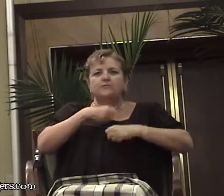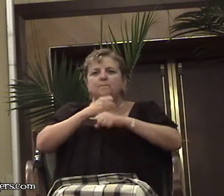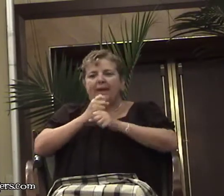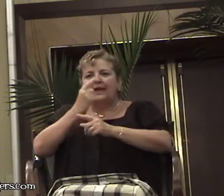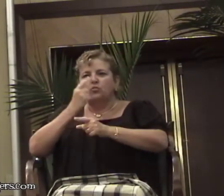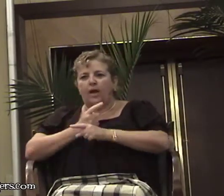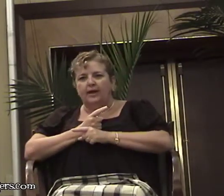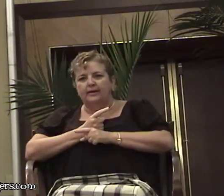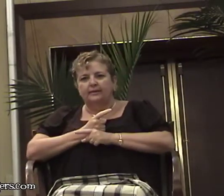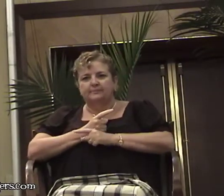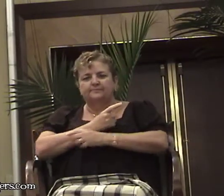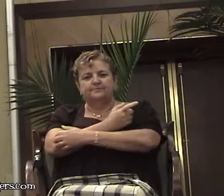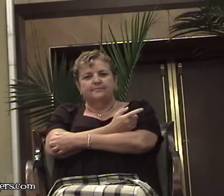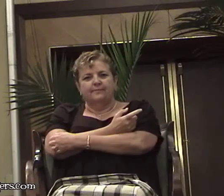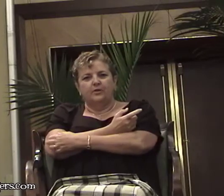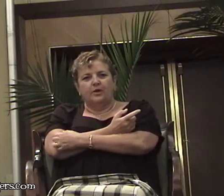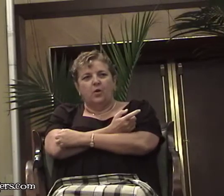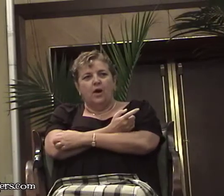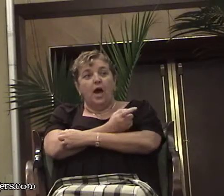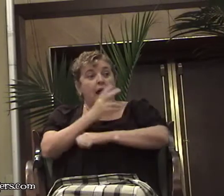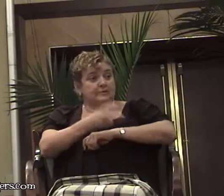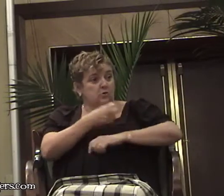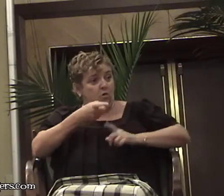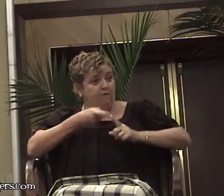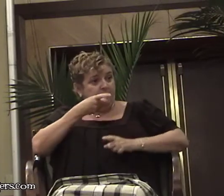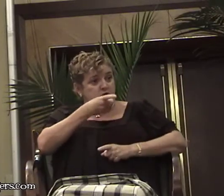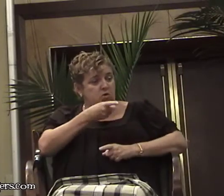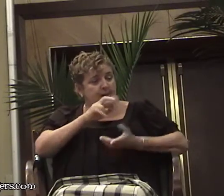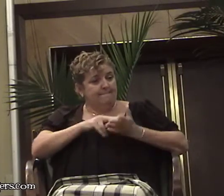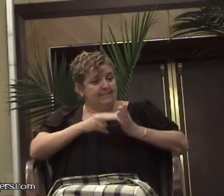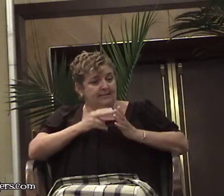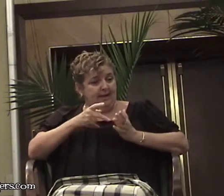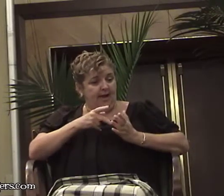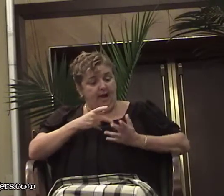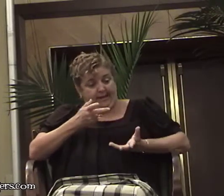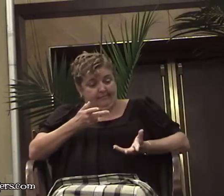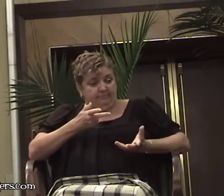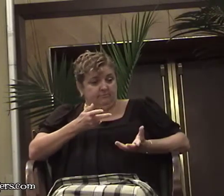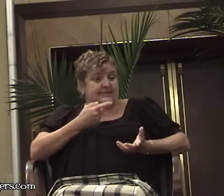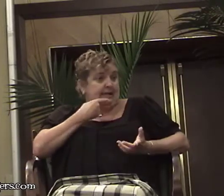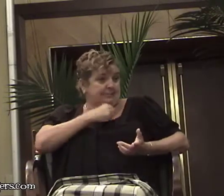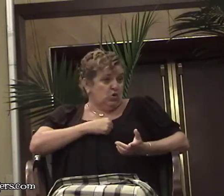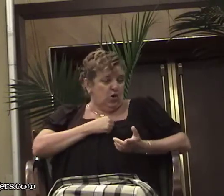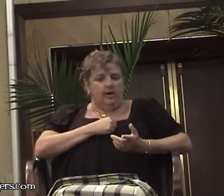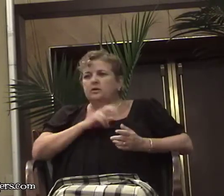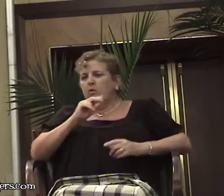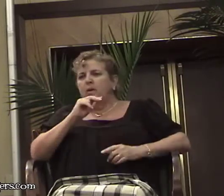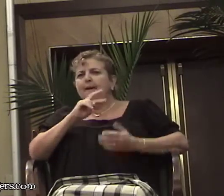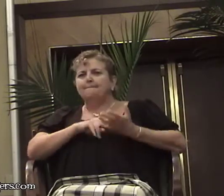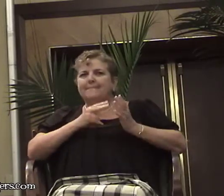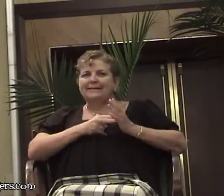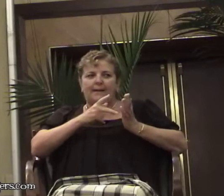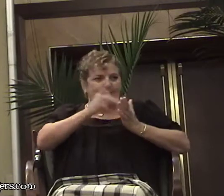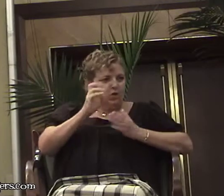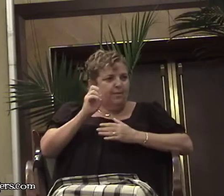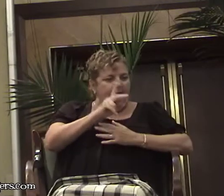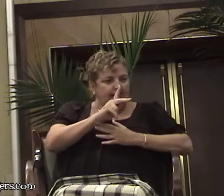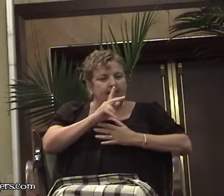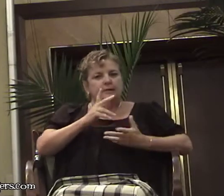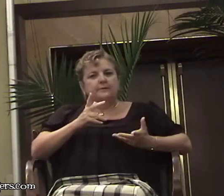sorry. It's an act of good faith. I got to bring something with me. And then, but the most important thing is you don't exercise that behavior again. But